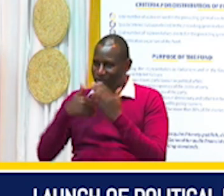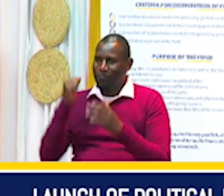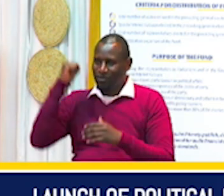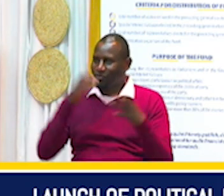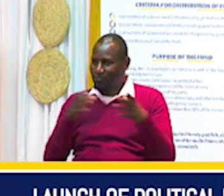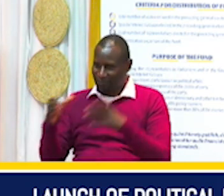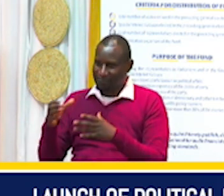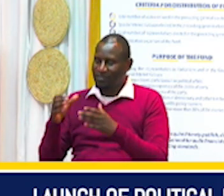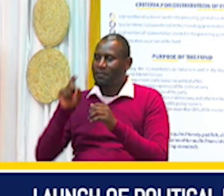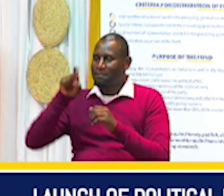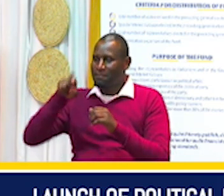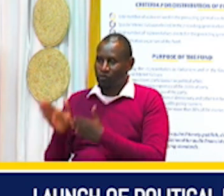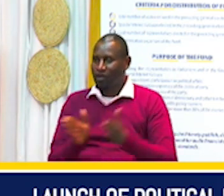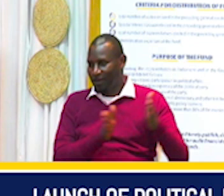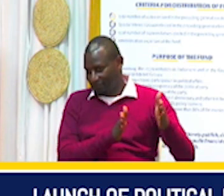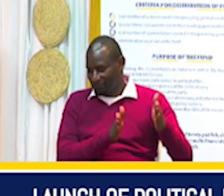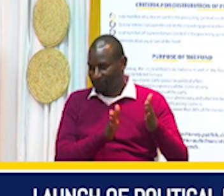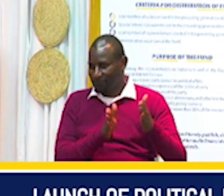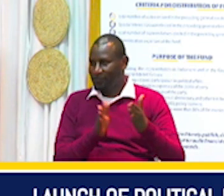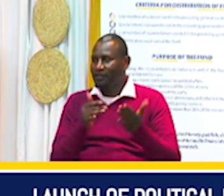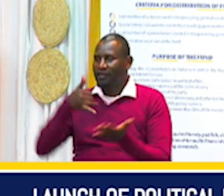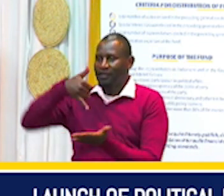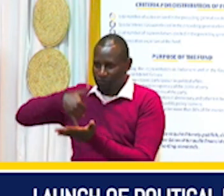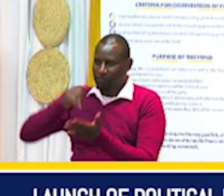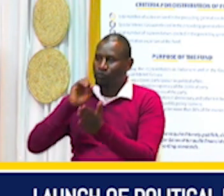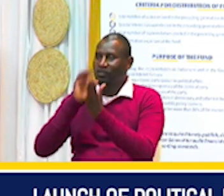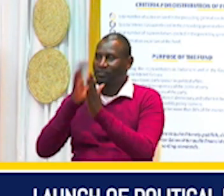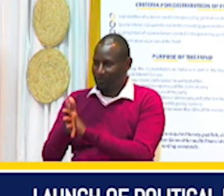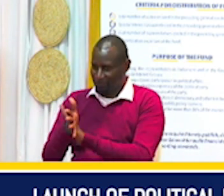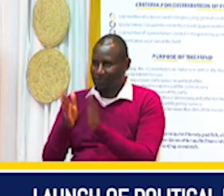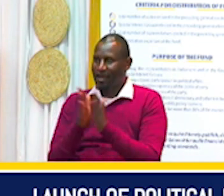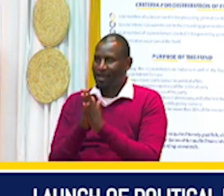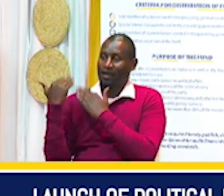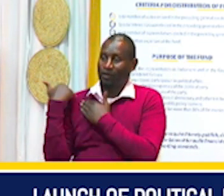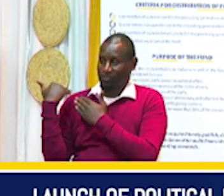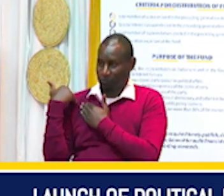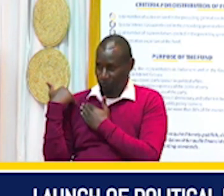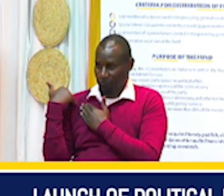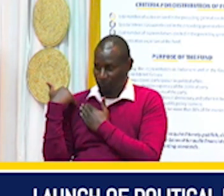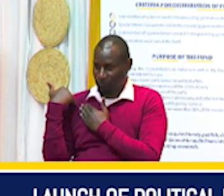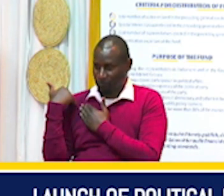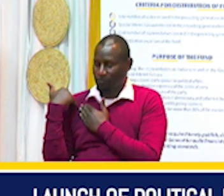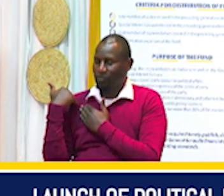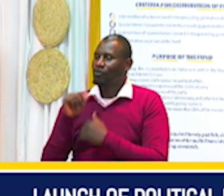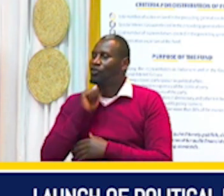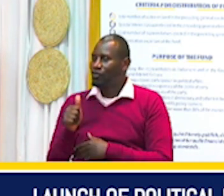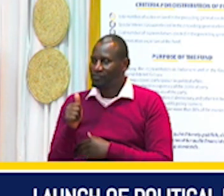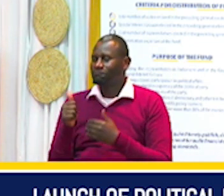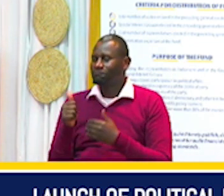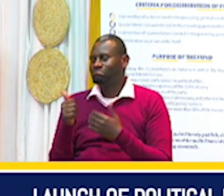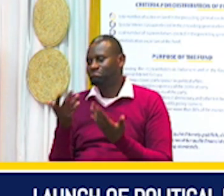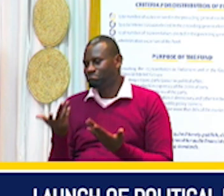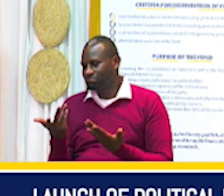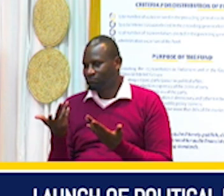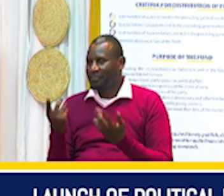parties should be organized, especially being inclusive, being transparent, and being accountable. Not least for